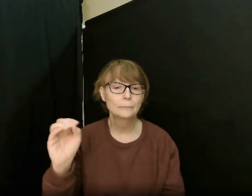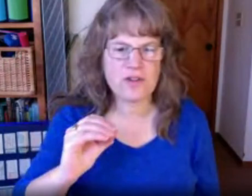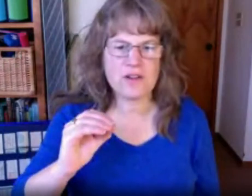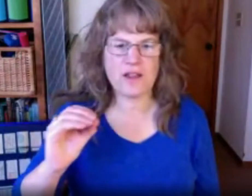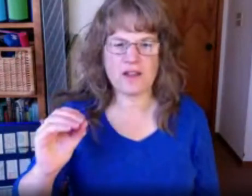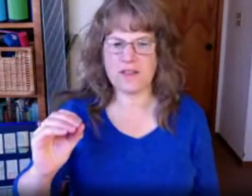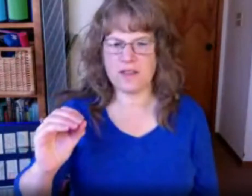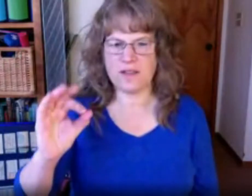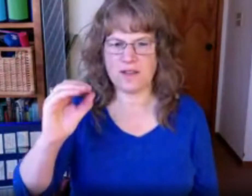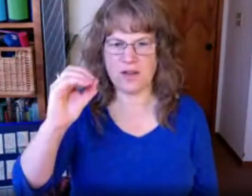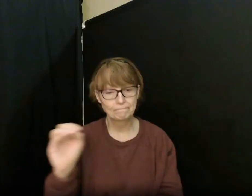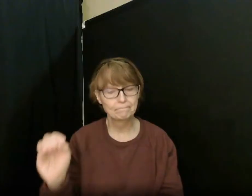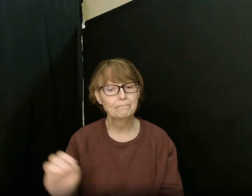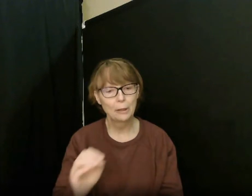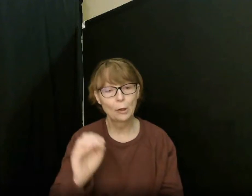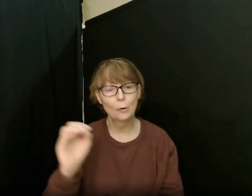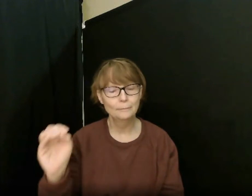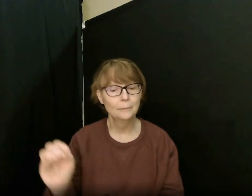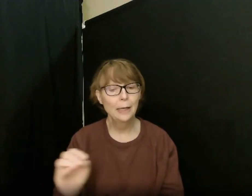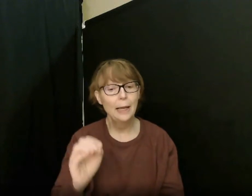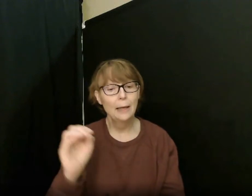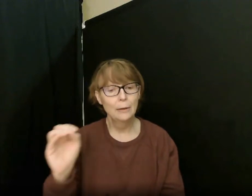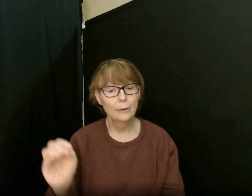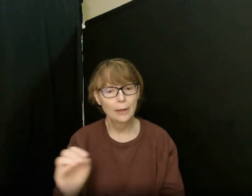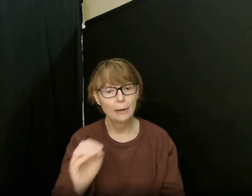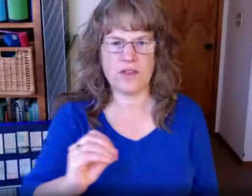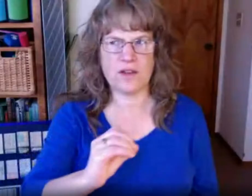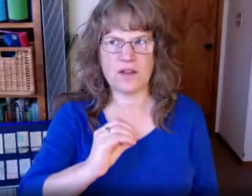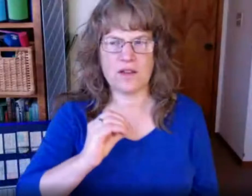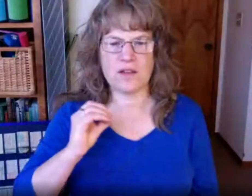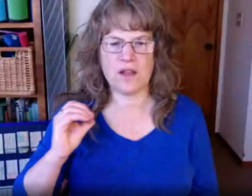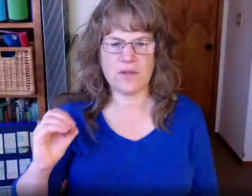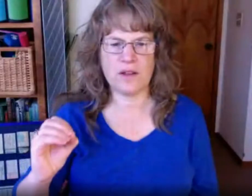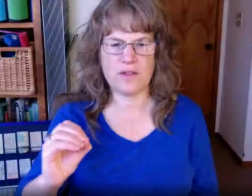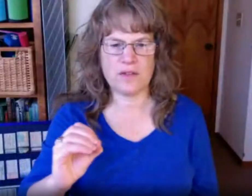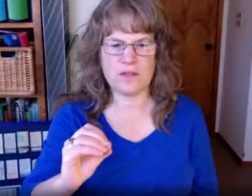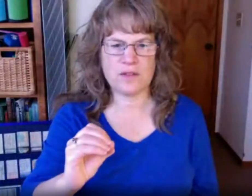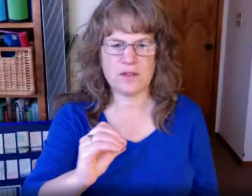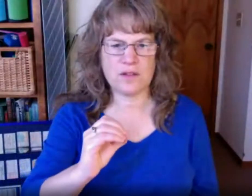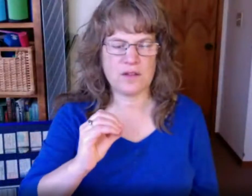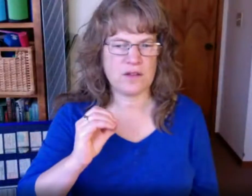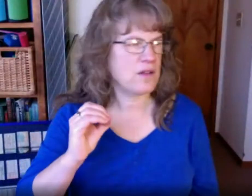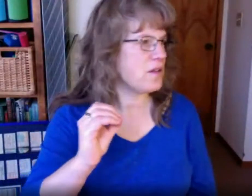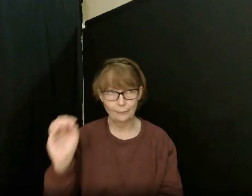circle and Mhm. with this. You're going towards your. Is it clockwise? Clockwise.